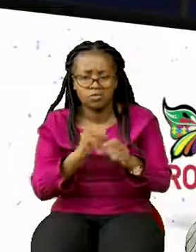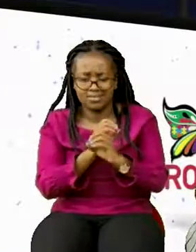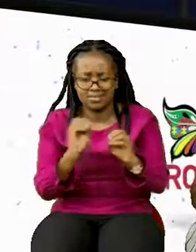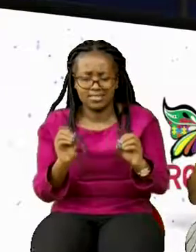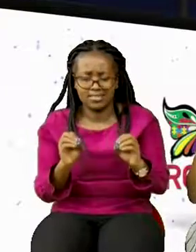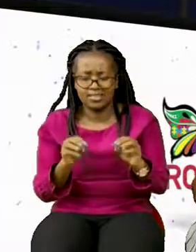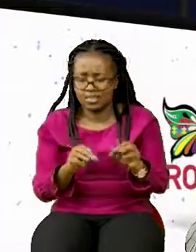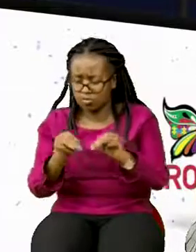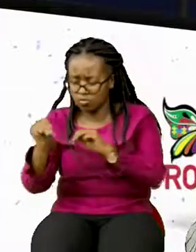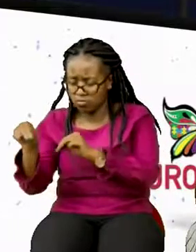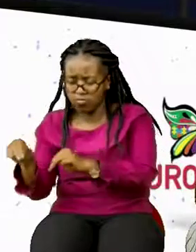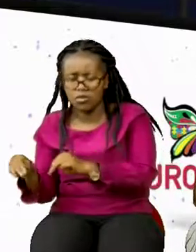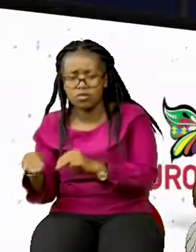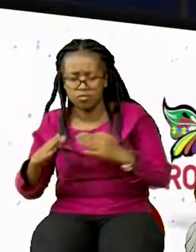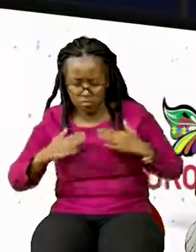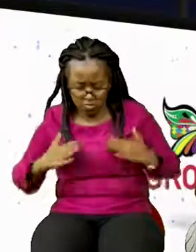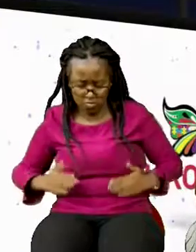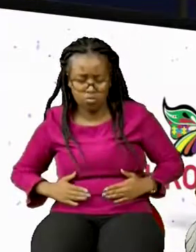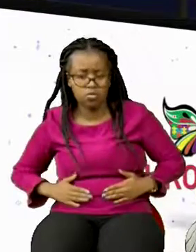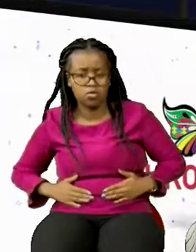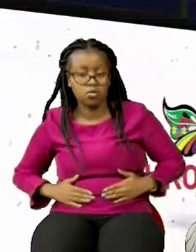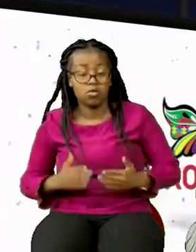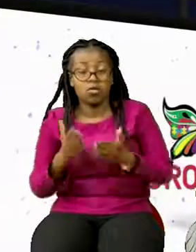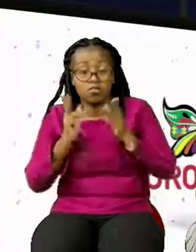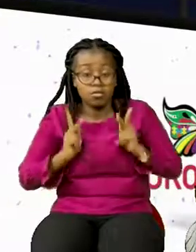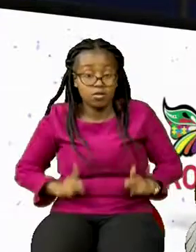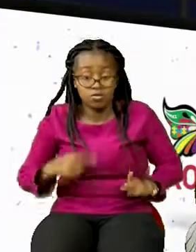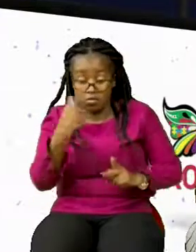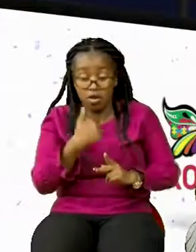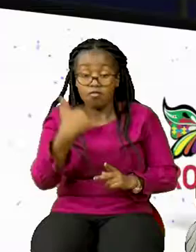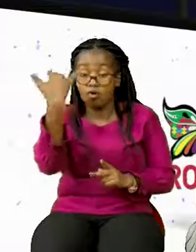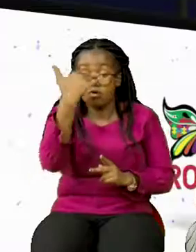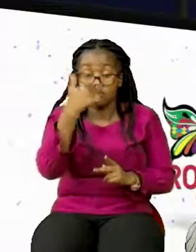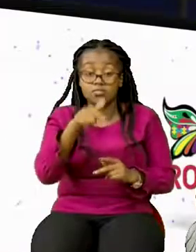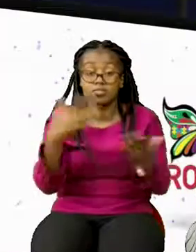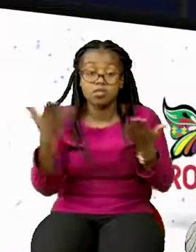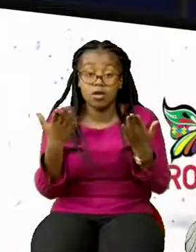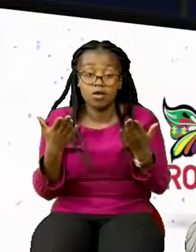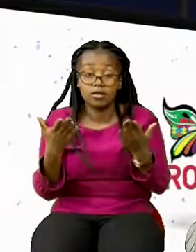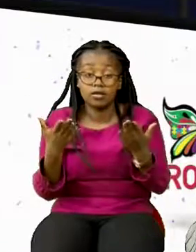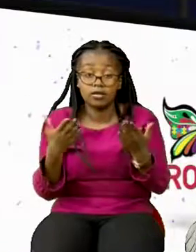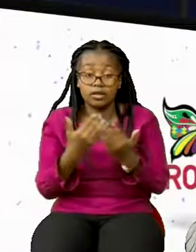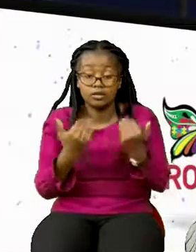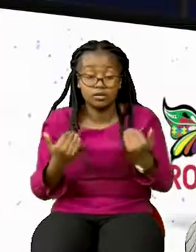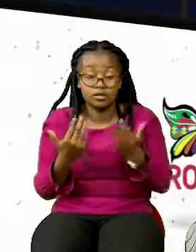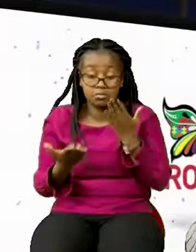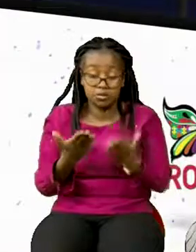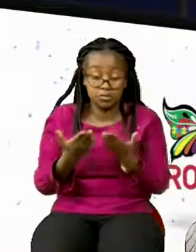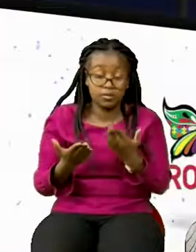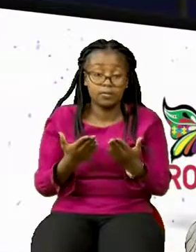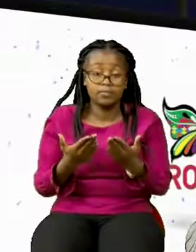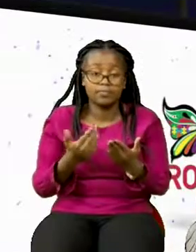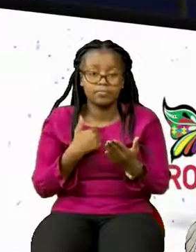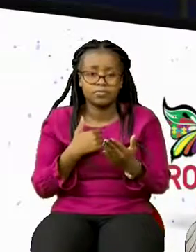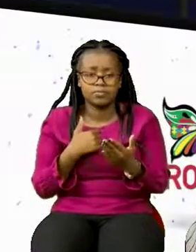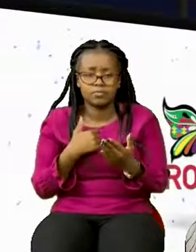involuntary movements of body parts of a person who's autistic. This is where you find a child will either be ticking